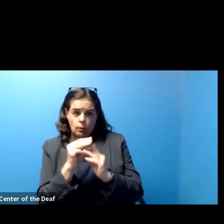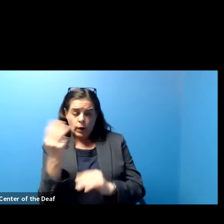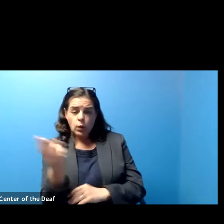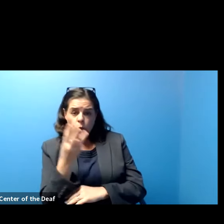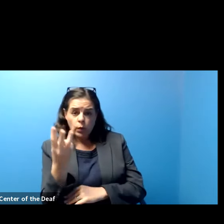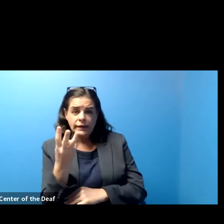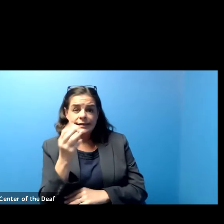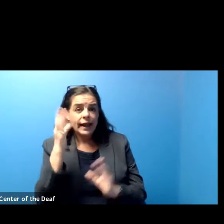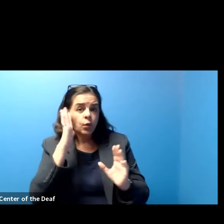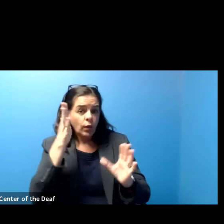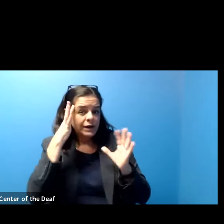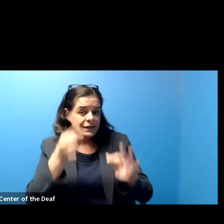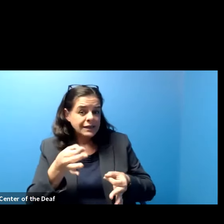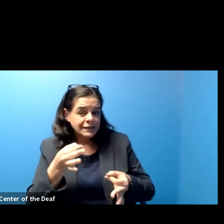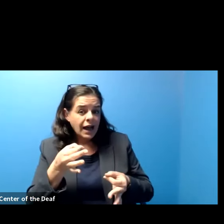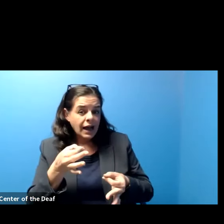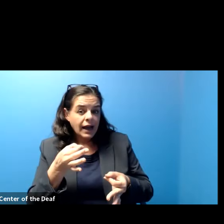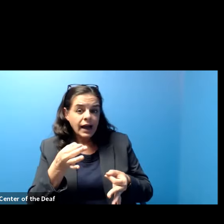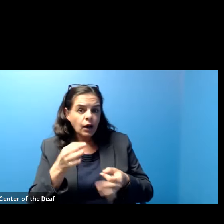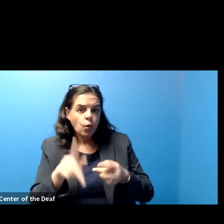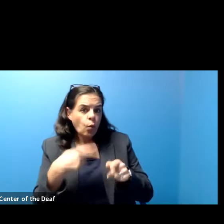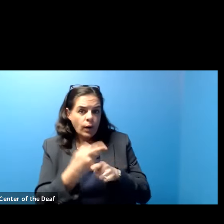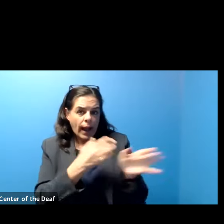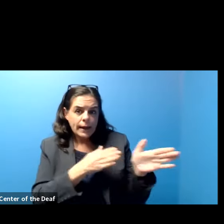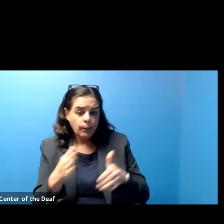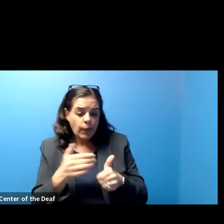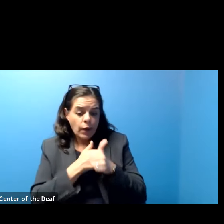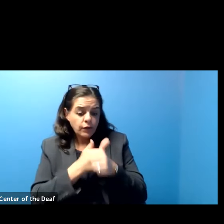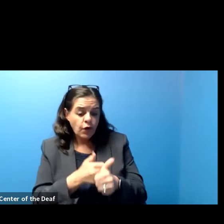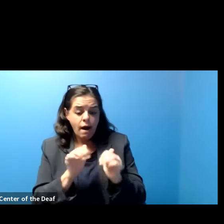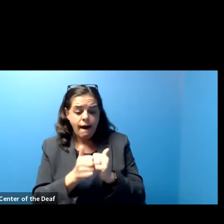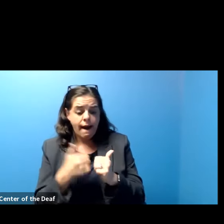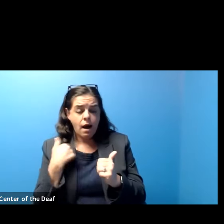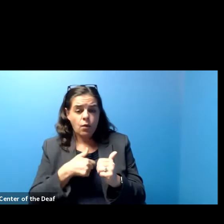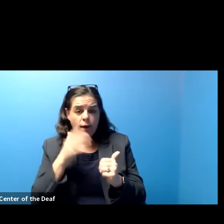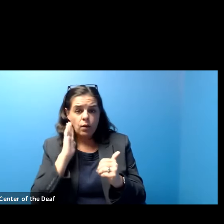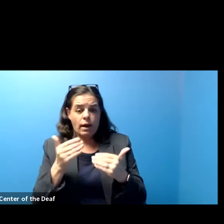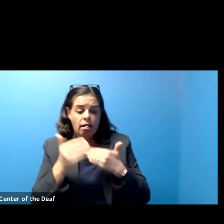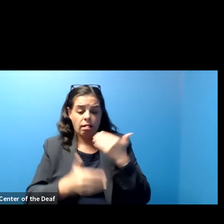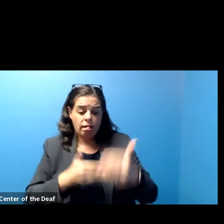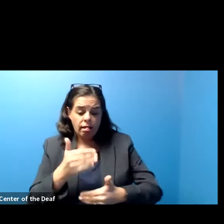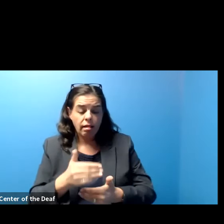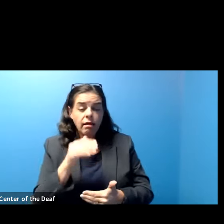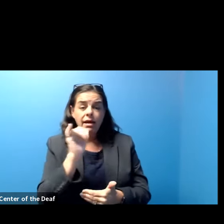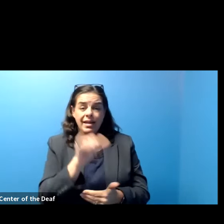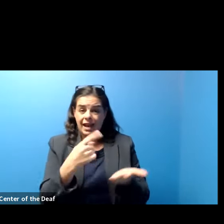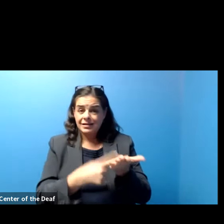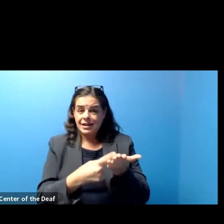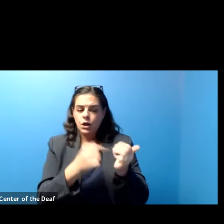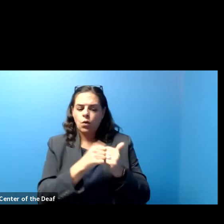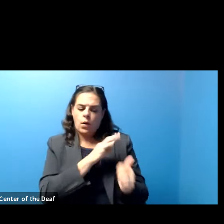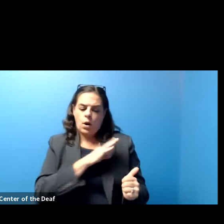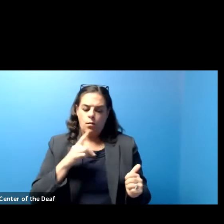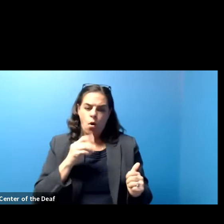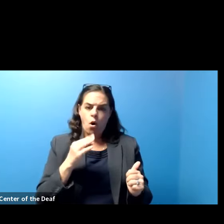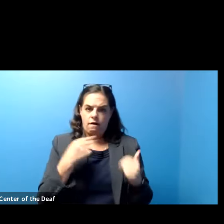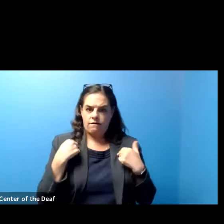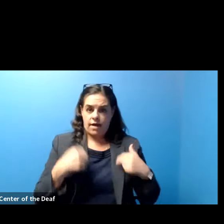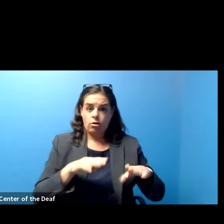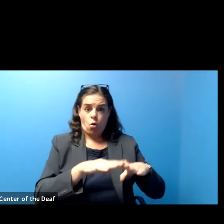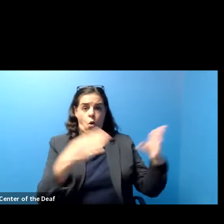what plan to follow and how we move forward. That'll be a discussion with the Board of Health in an open meeting.